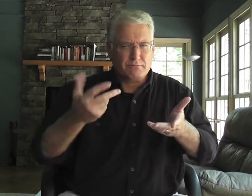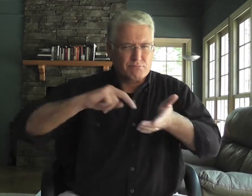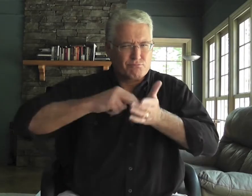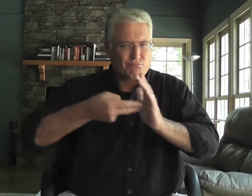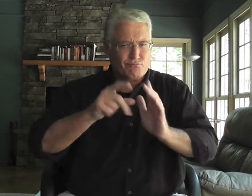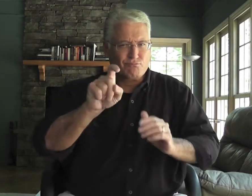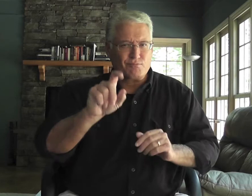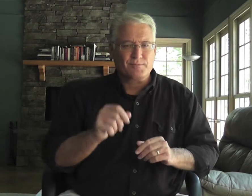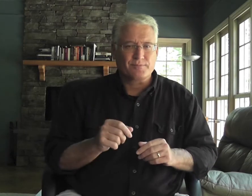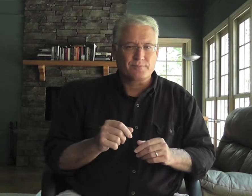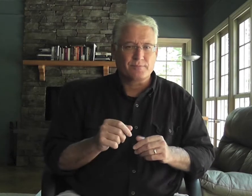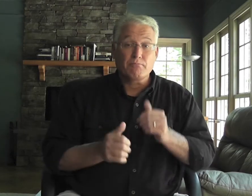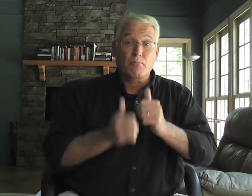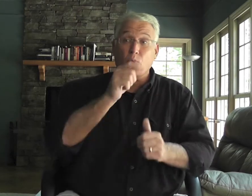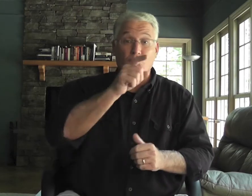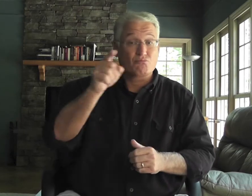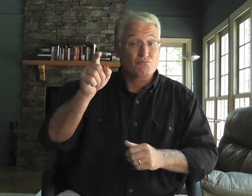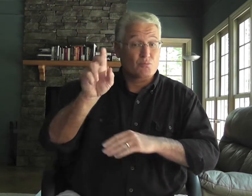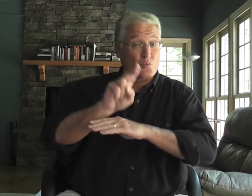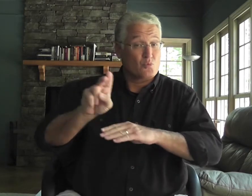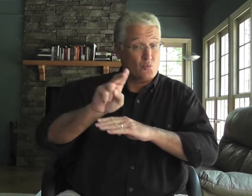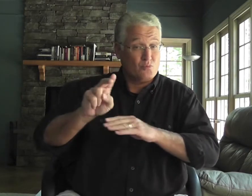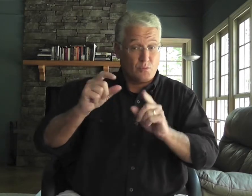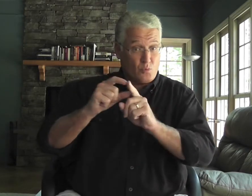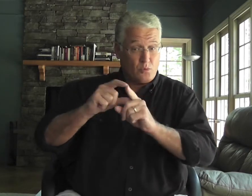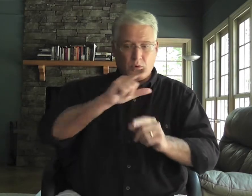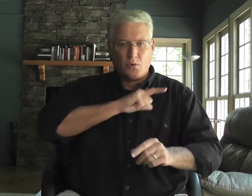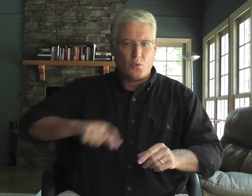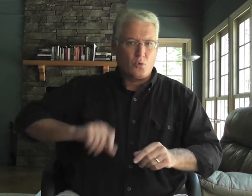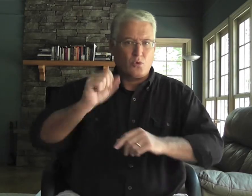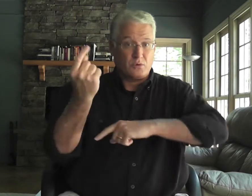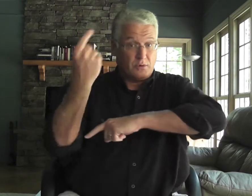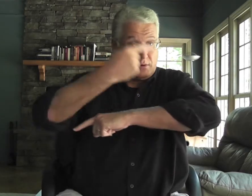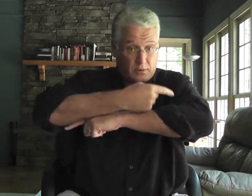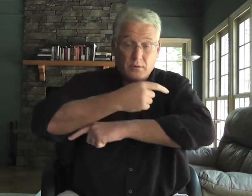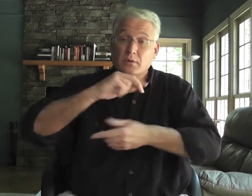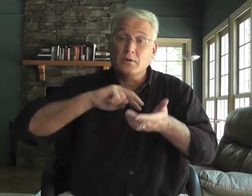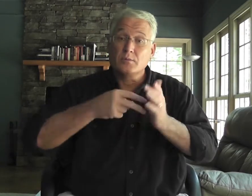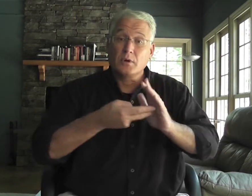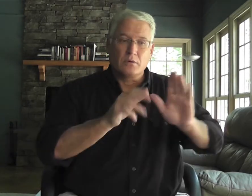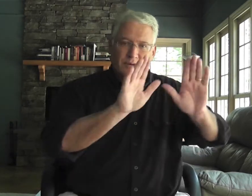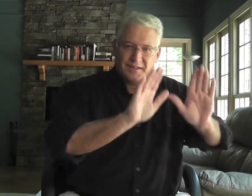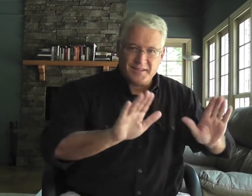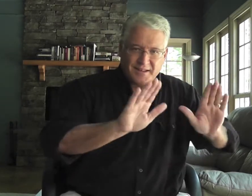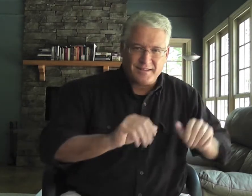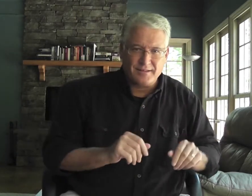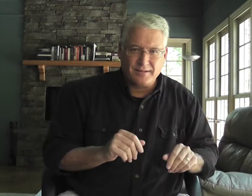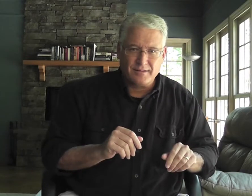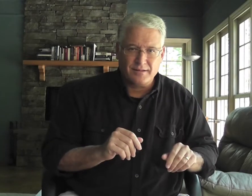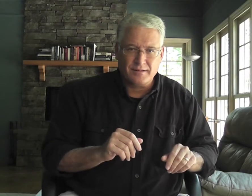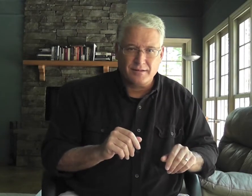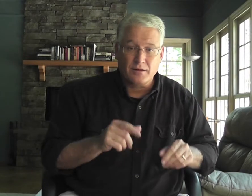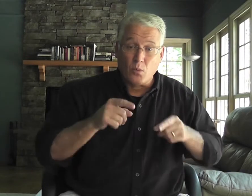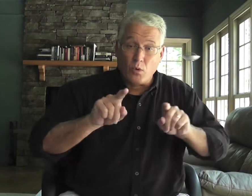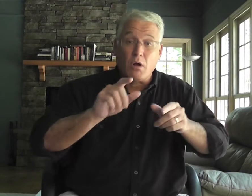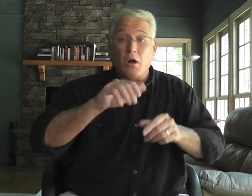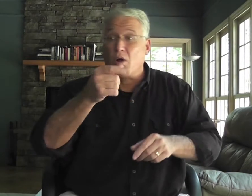The Lord's Day. What does that mean? Well, that's a word that people use that term today, and that's talking about Sunday